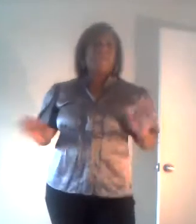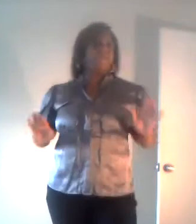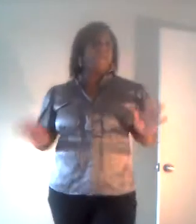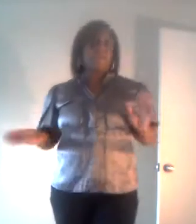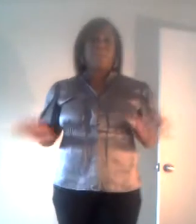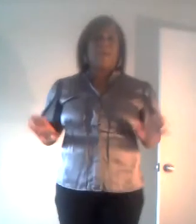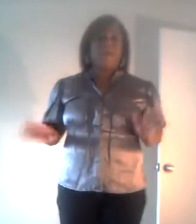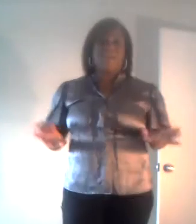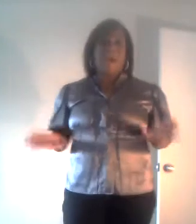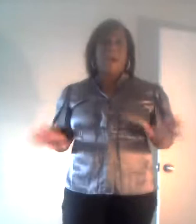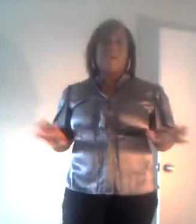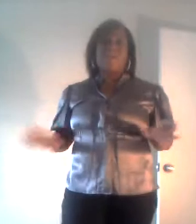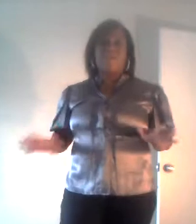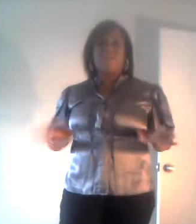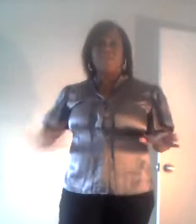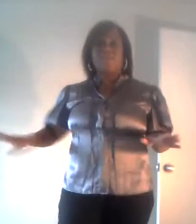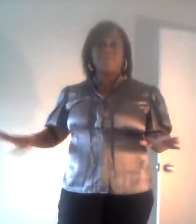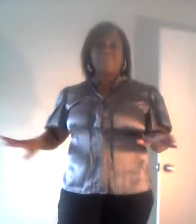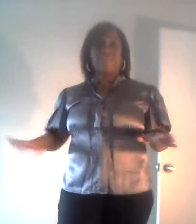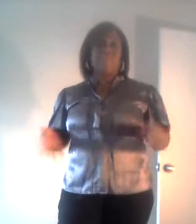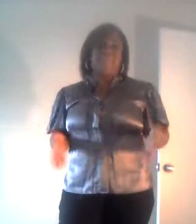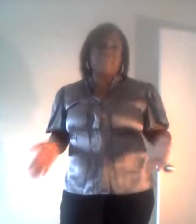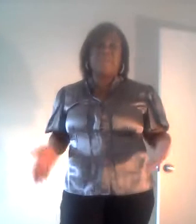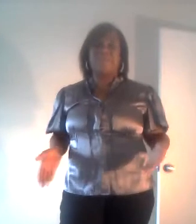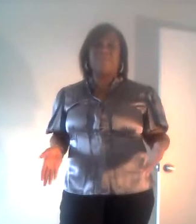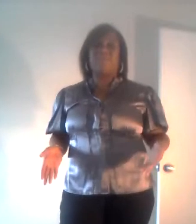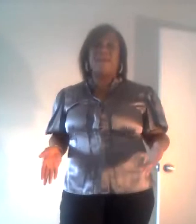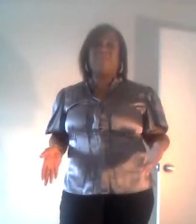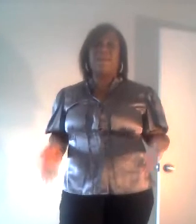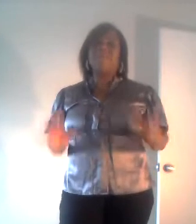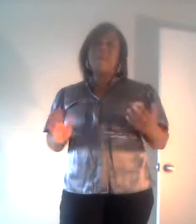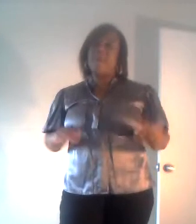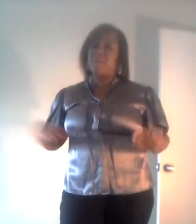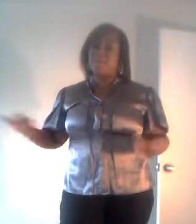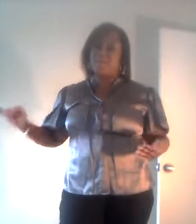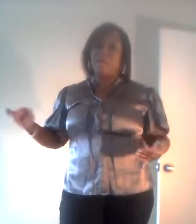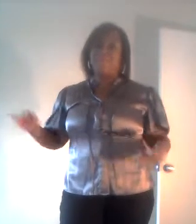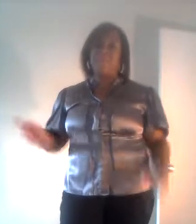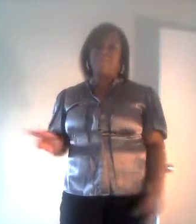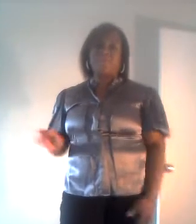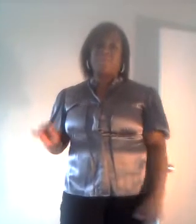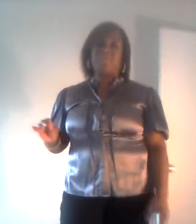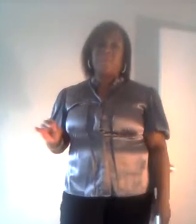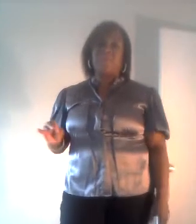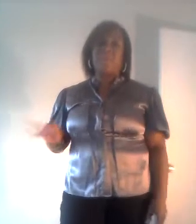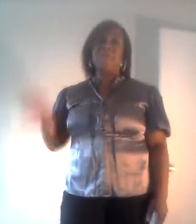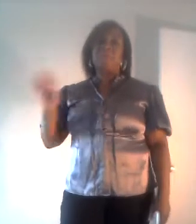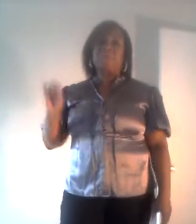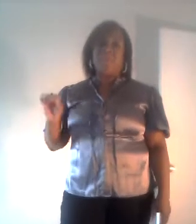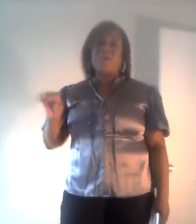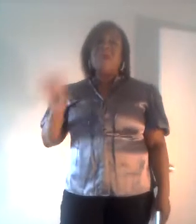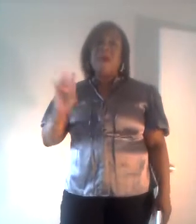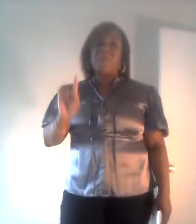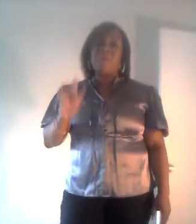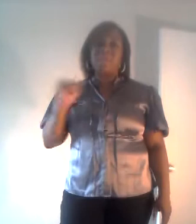because I don't know how I'll feel for the rest of the weekend. Today is a Friday. I'm not sure how I'll feel the rest of the weekend. So I want to